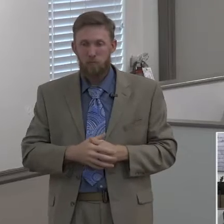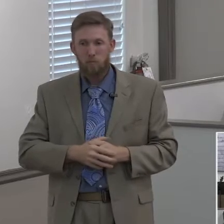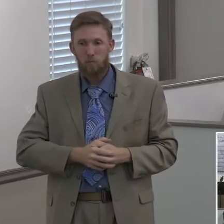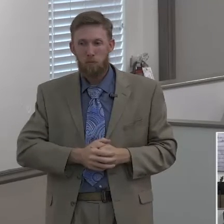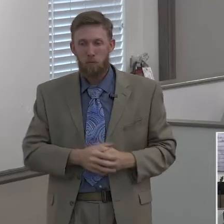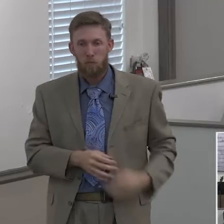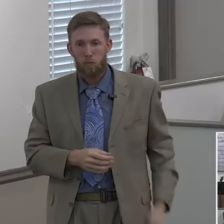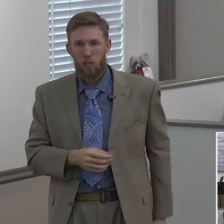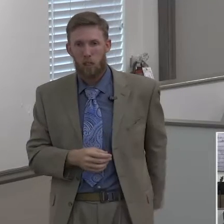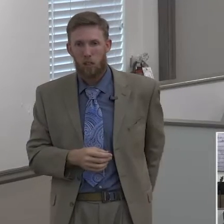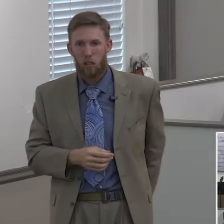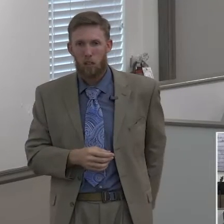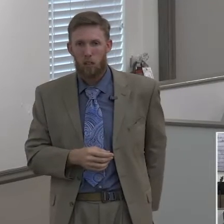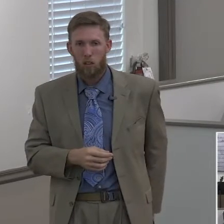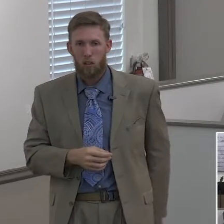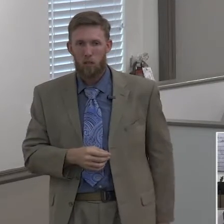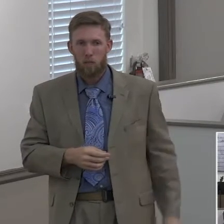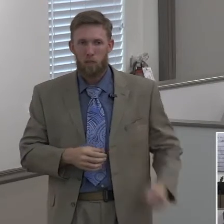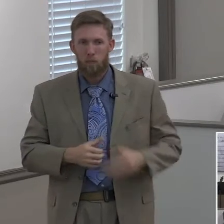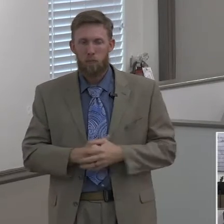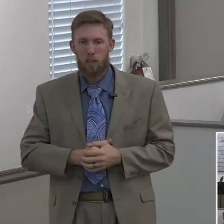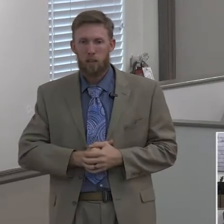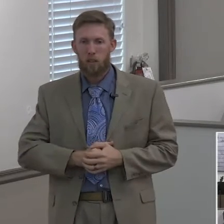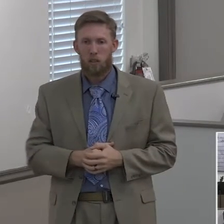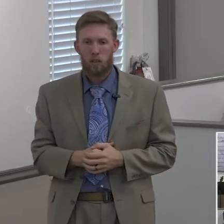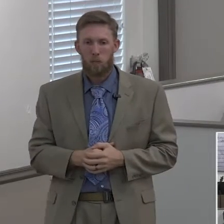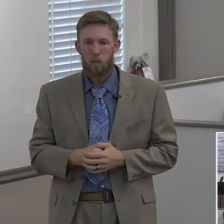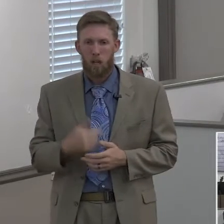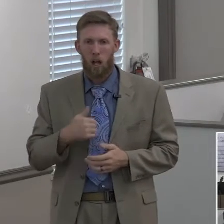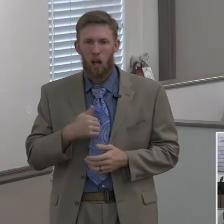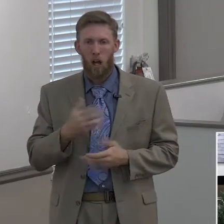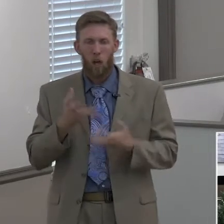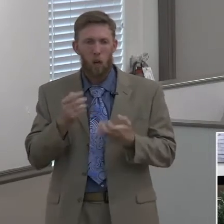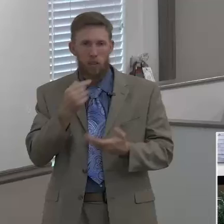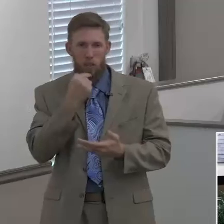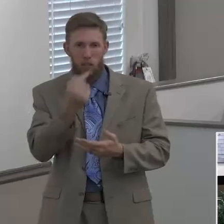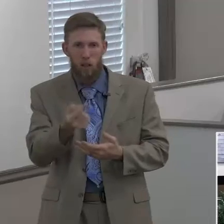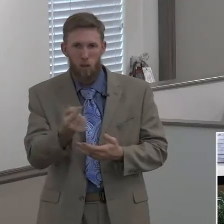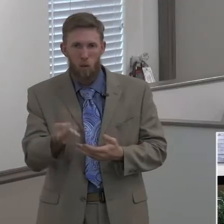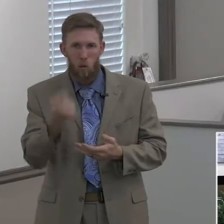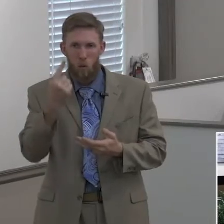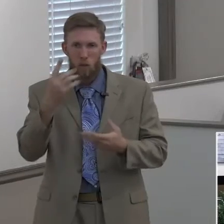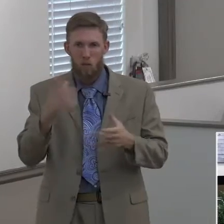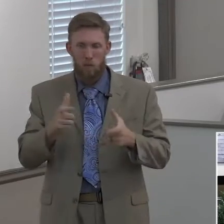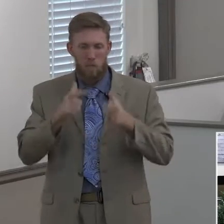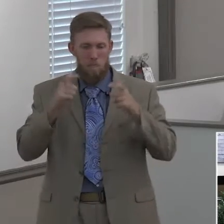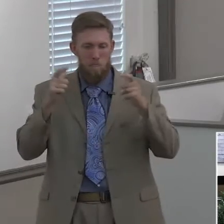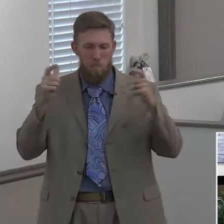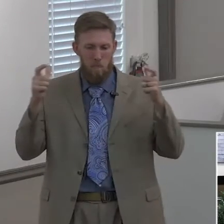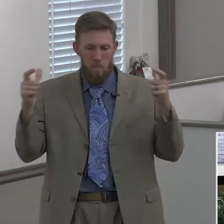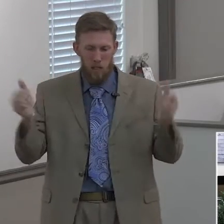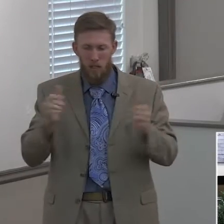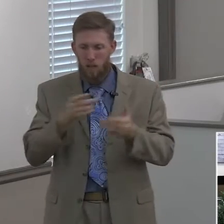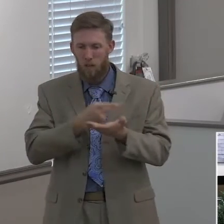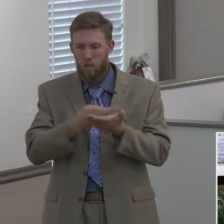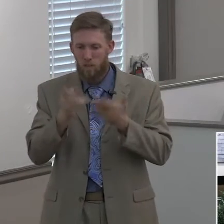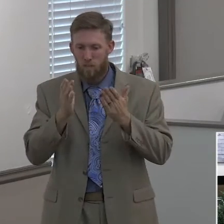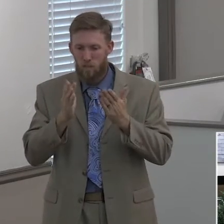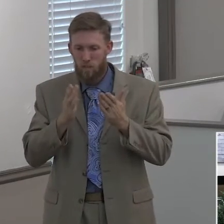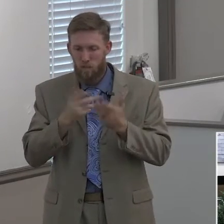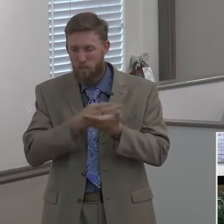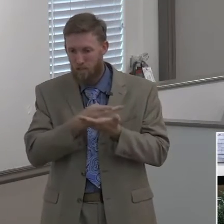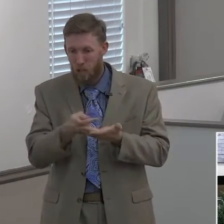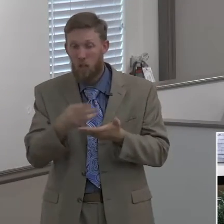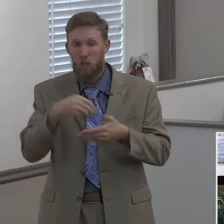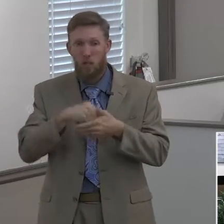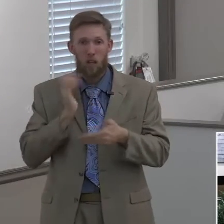greatest failures of our lives, and I want to tell you what it is. But I want to